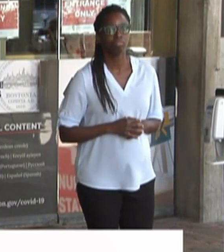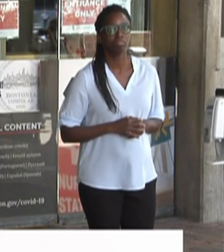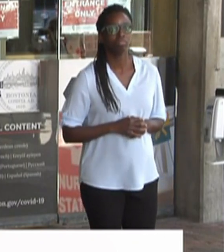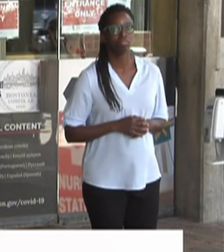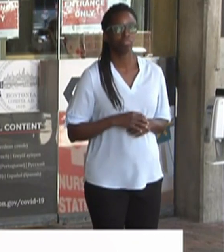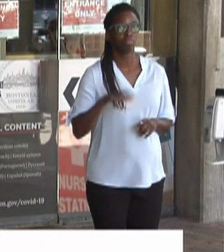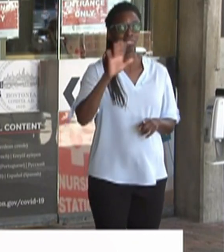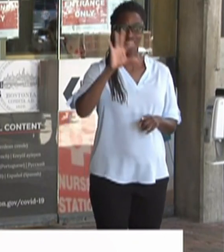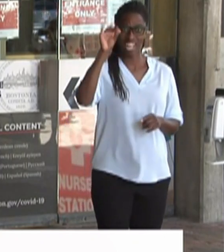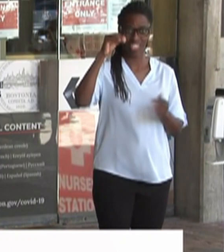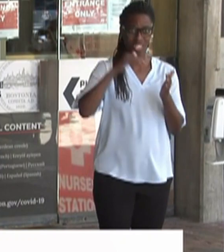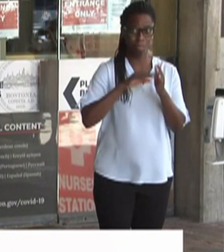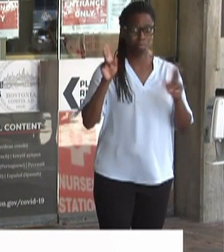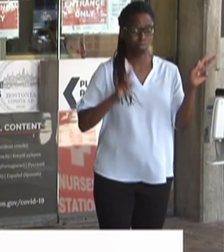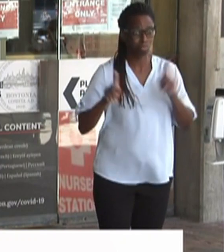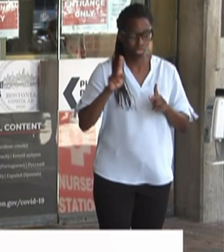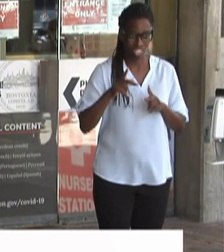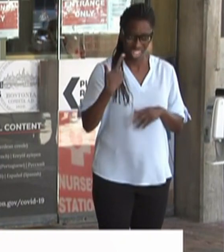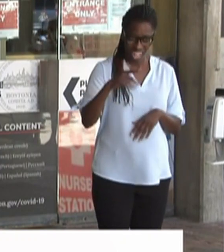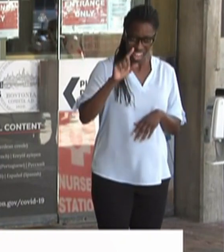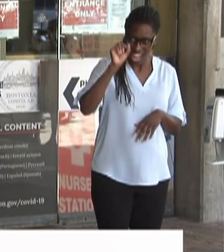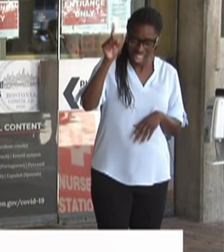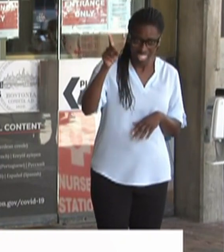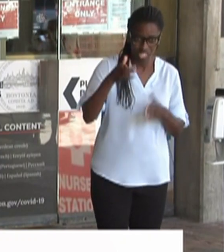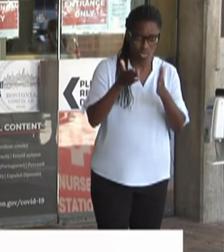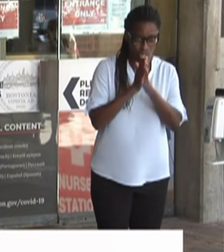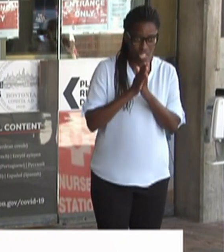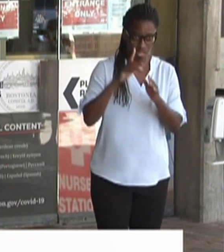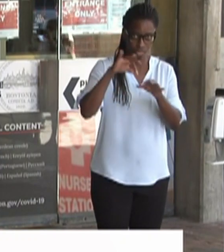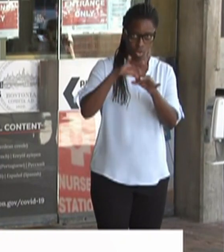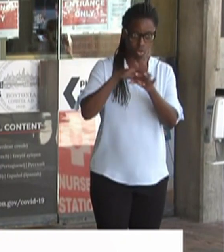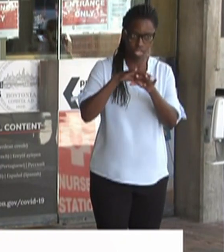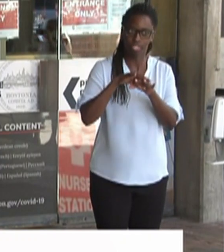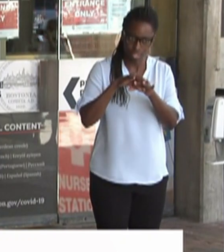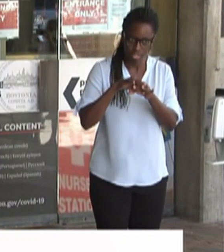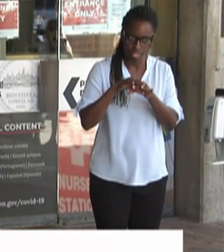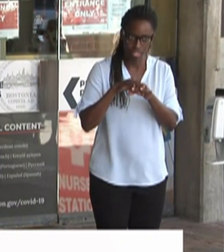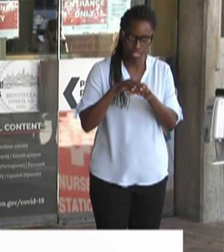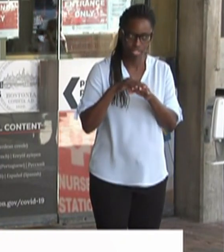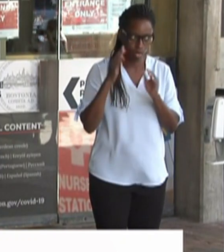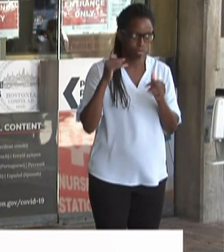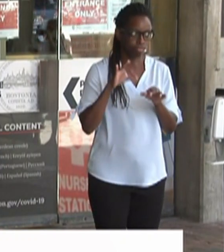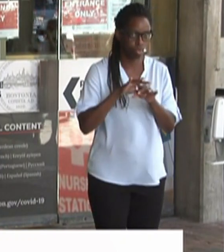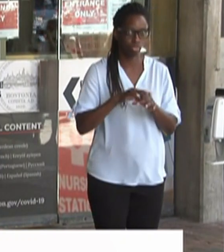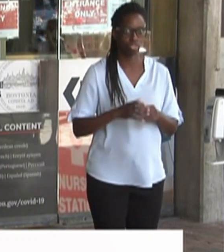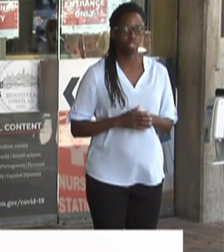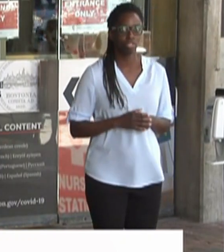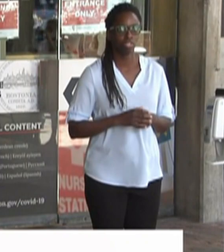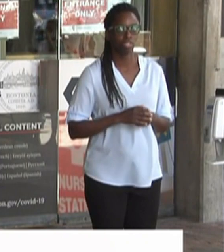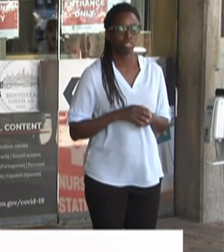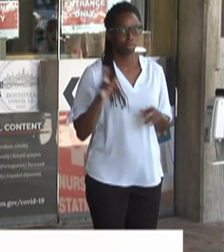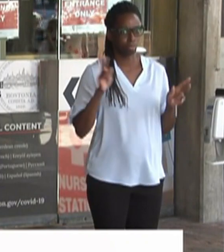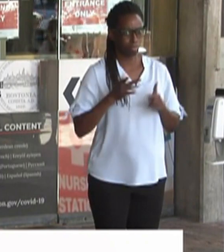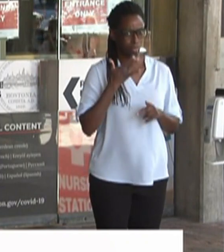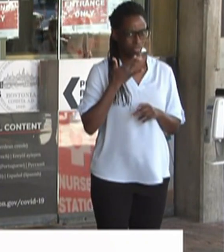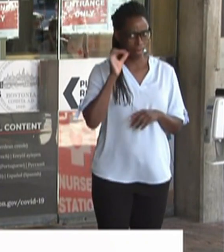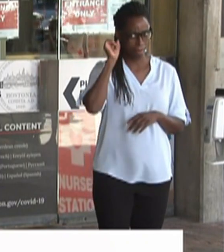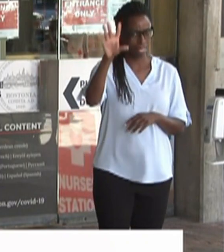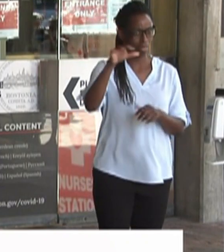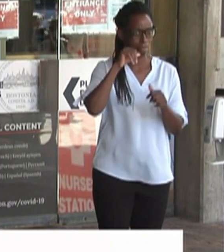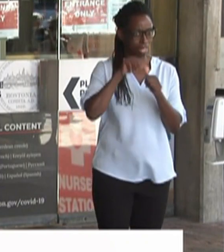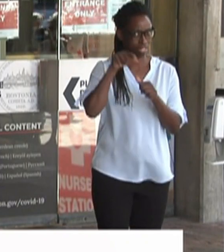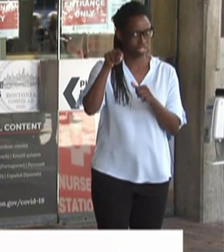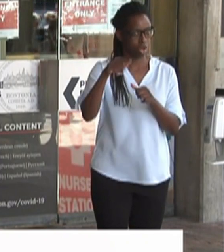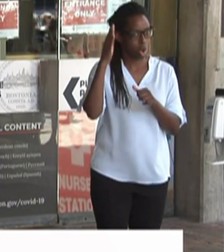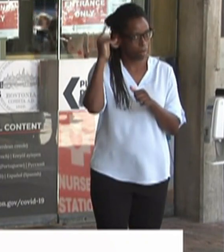requests. So 90,000 Bostonians requested a ballot to be mailed to them so they can mail it back. My concern is many of those still have not been